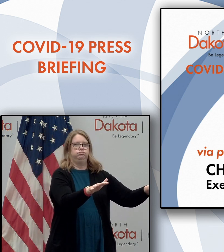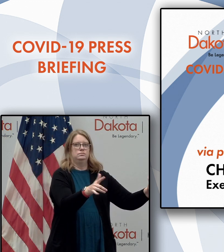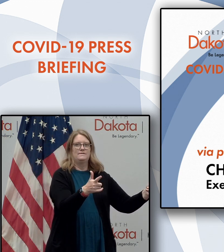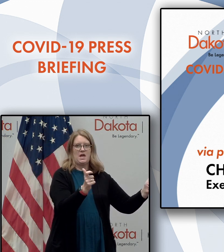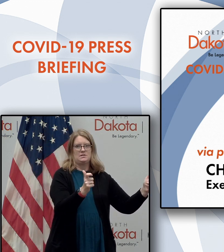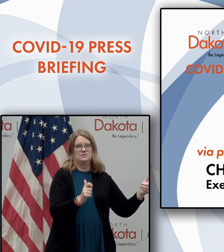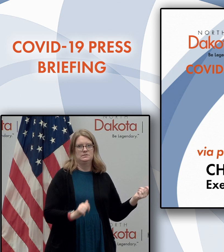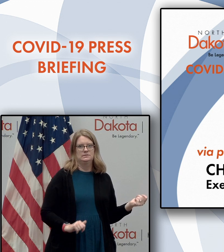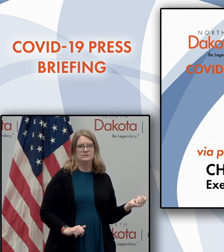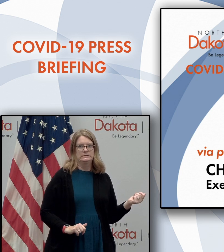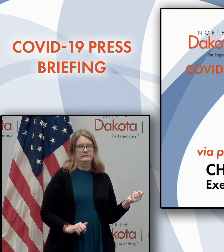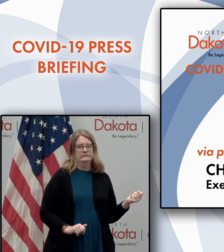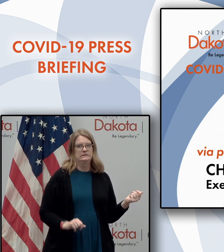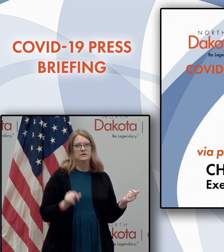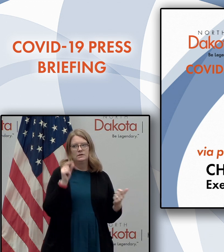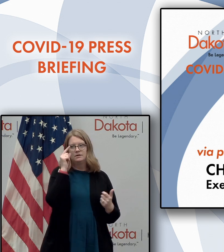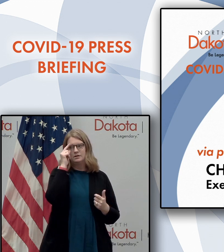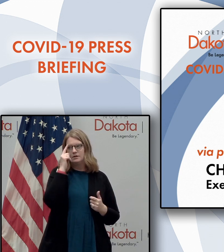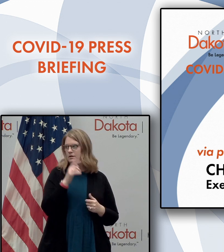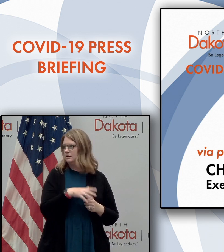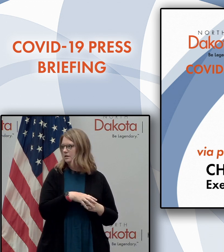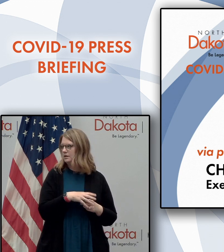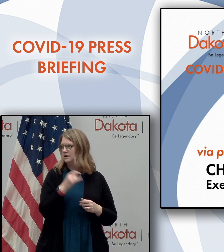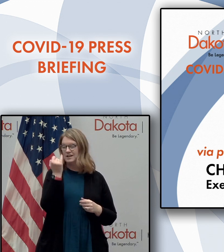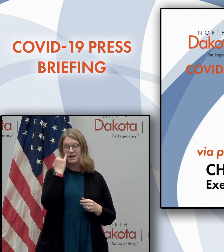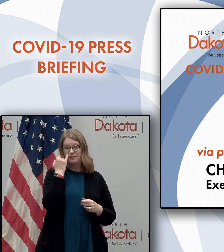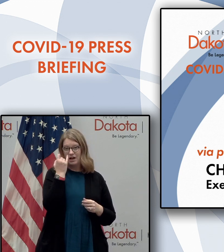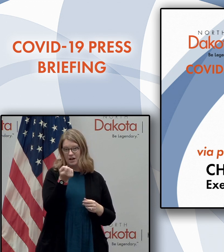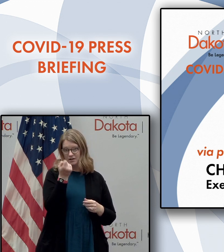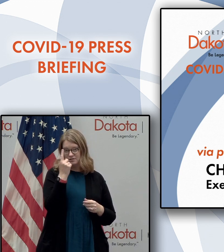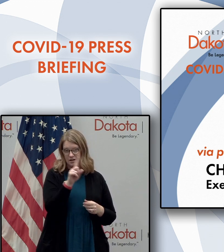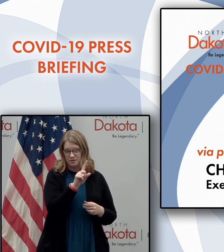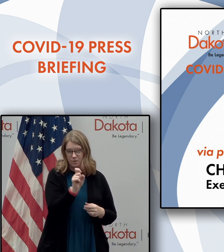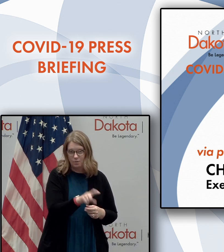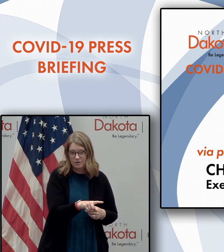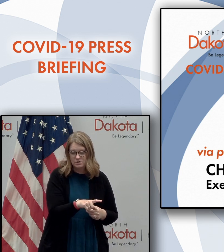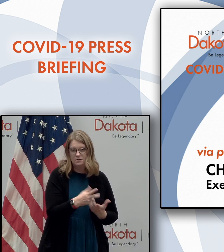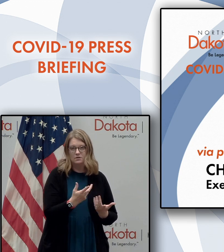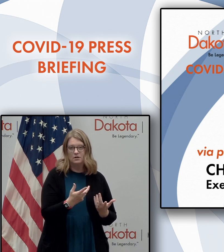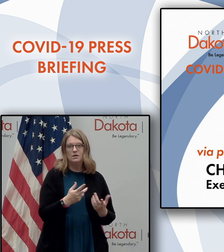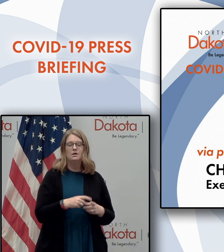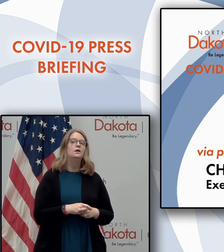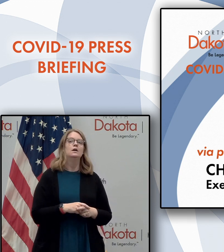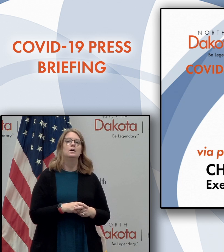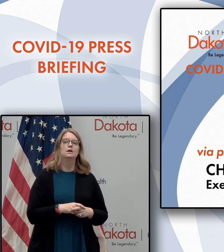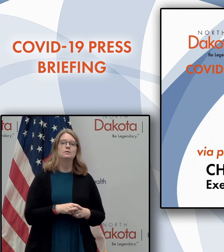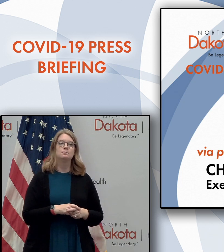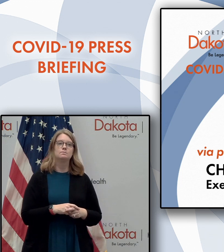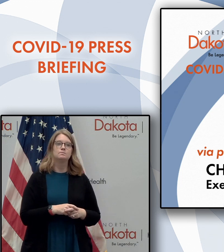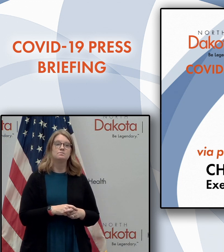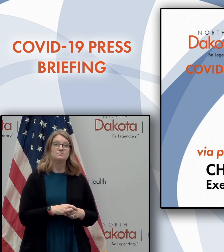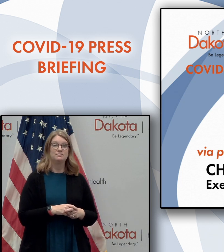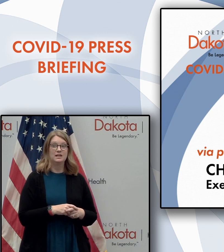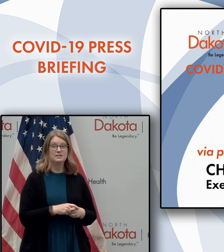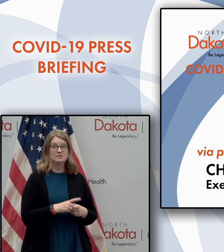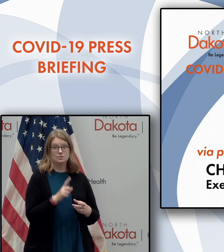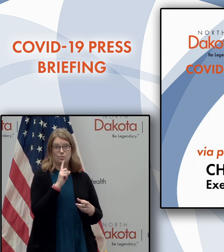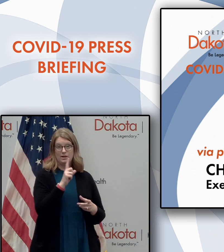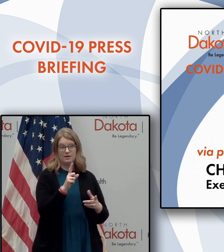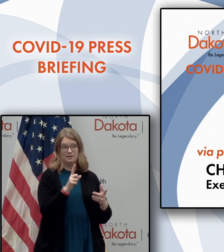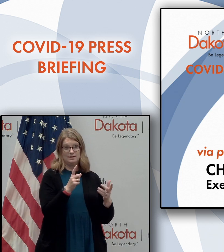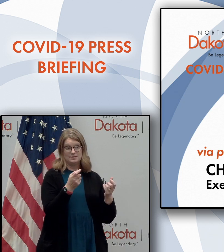rapidly. And it's not necessarily, if I understand your question right, I would say it's multiple breakdowns